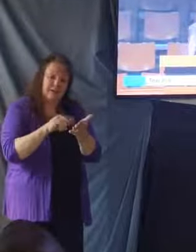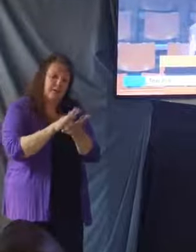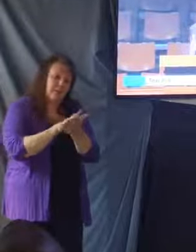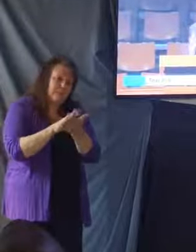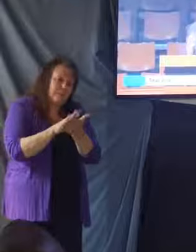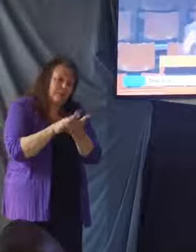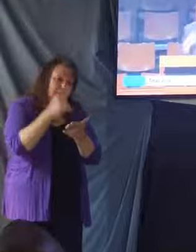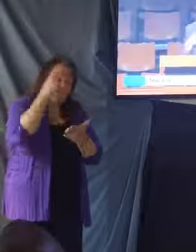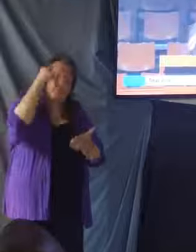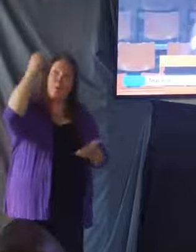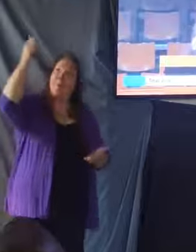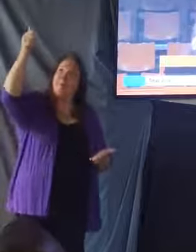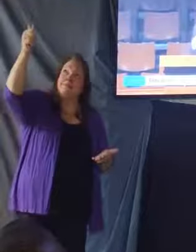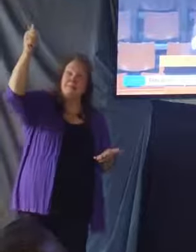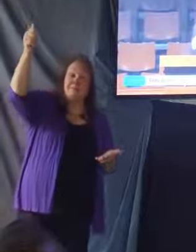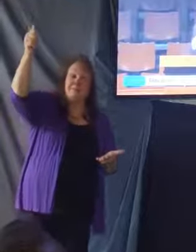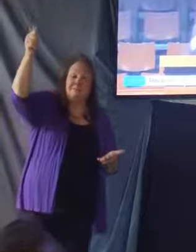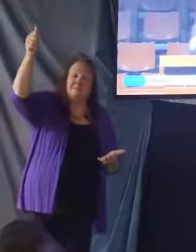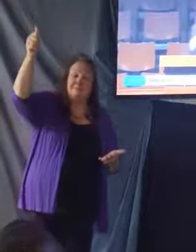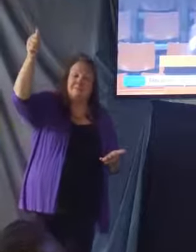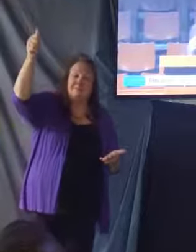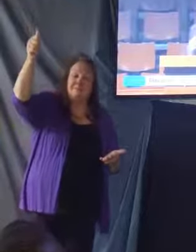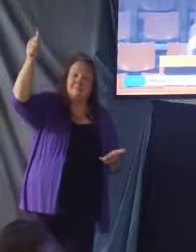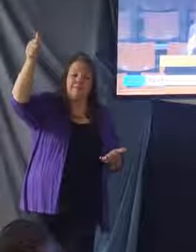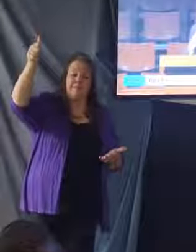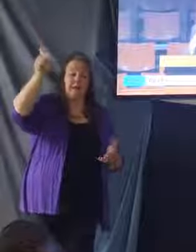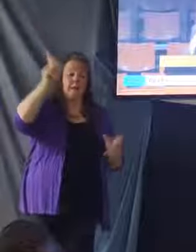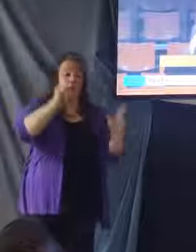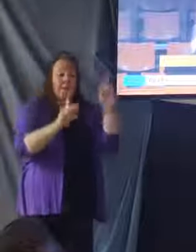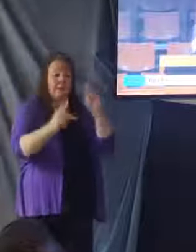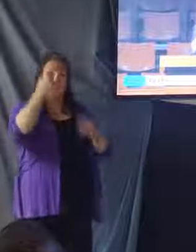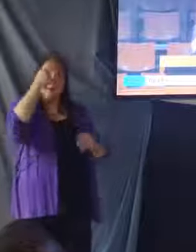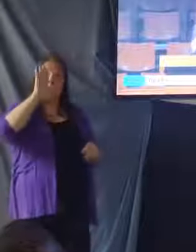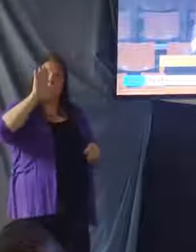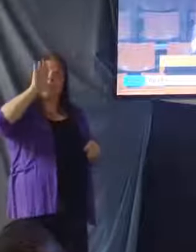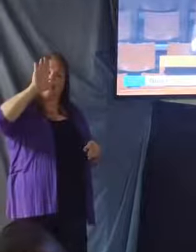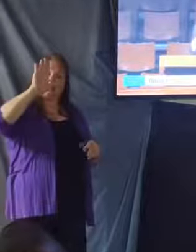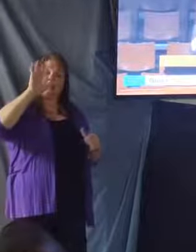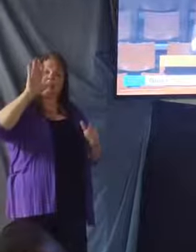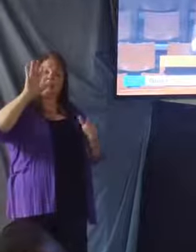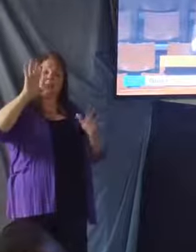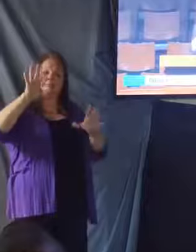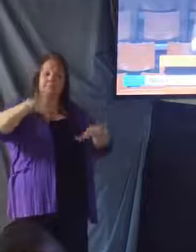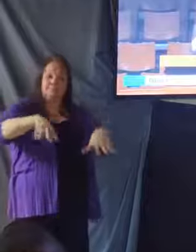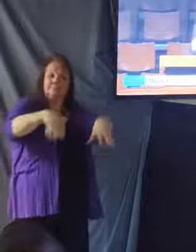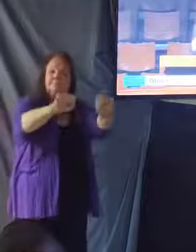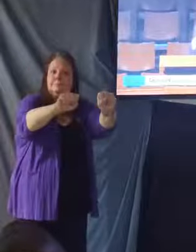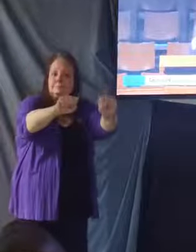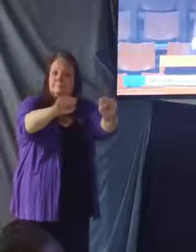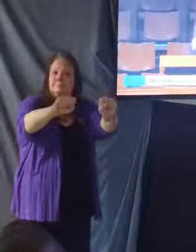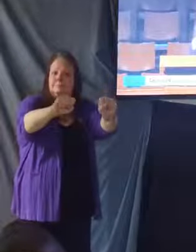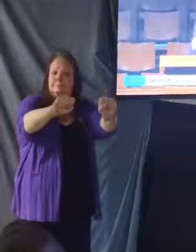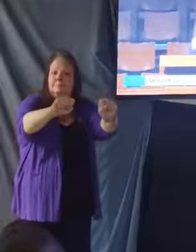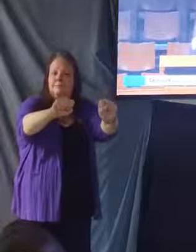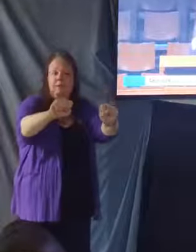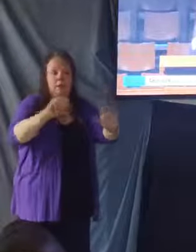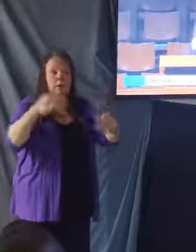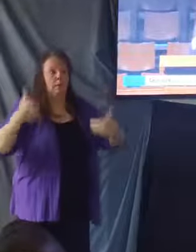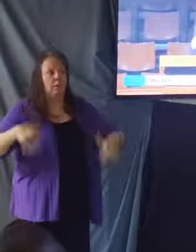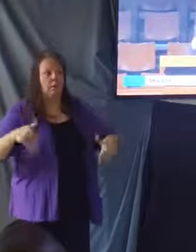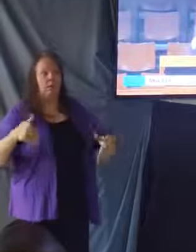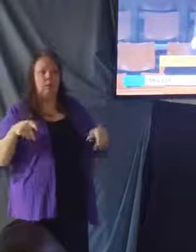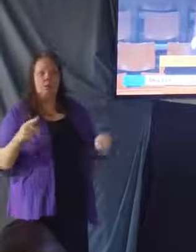purify for himself. A people for his own possession. What a